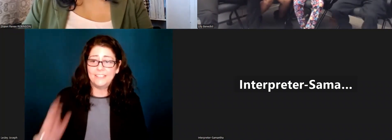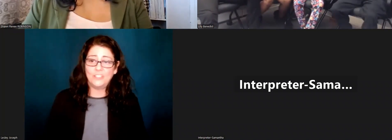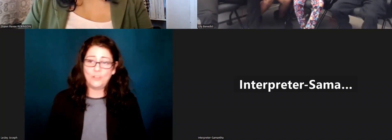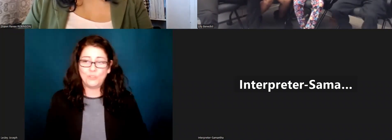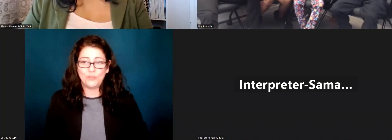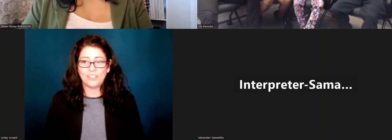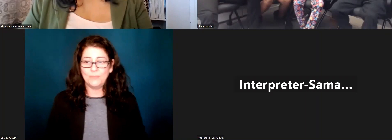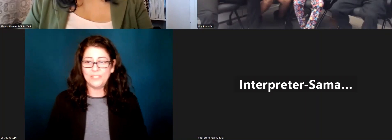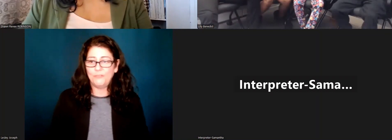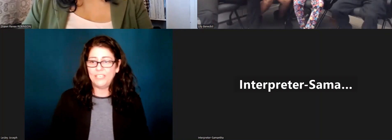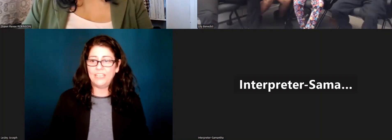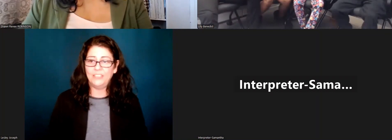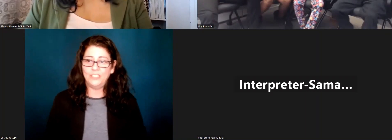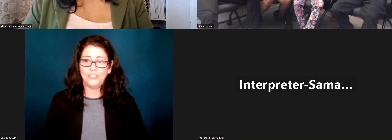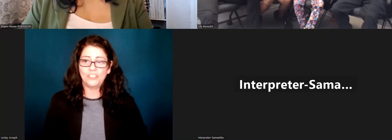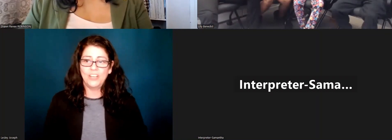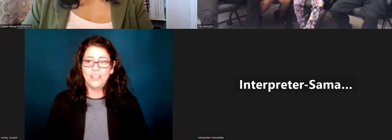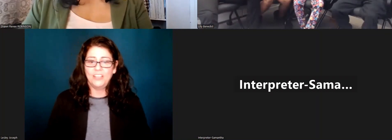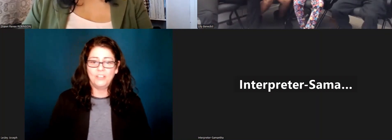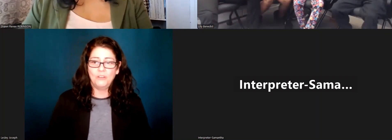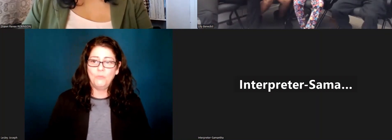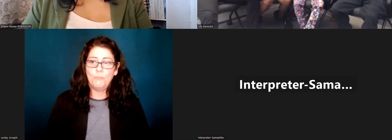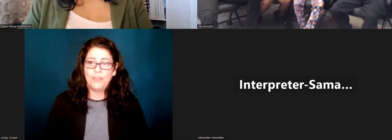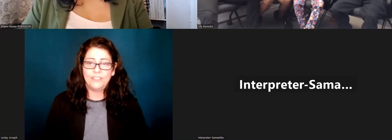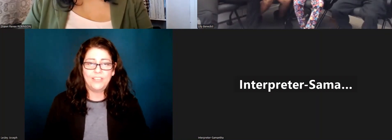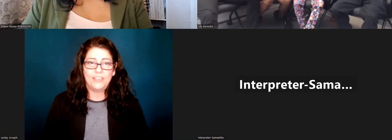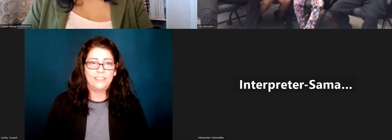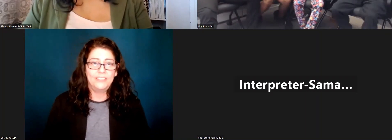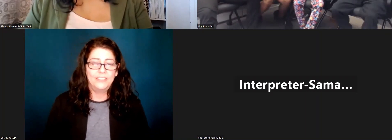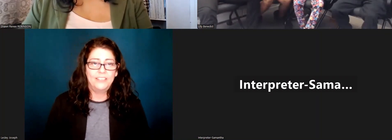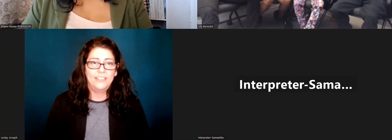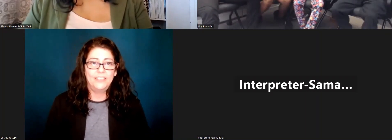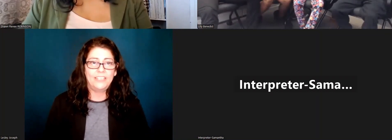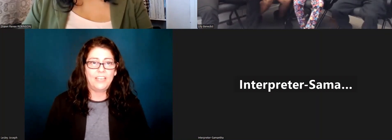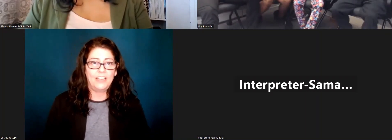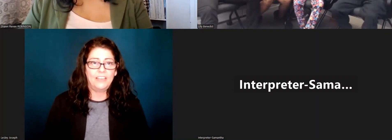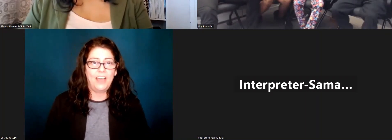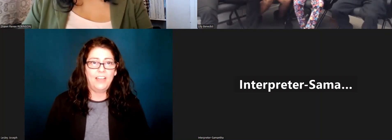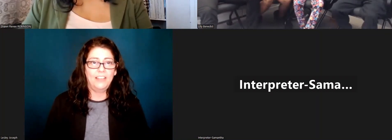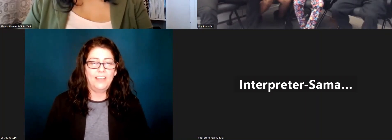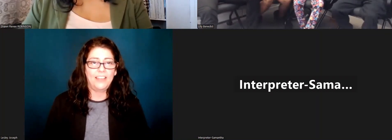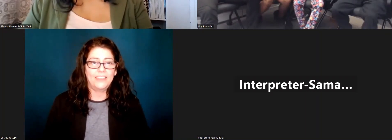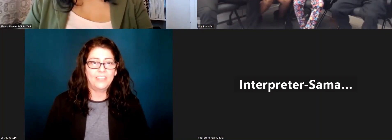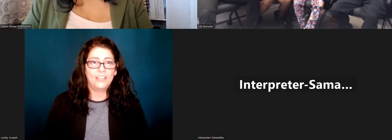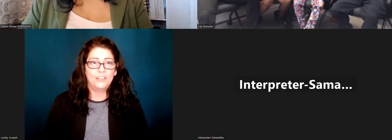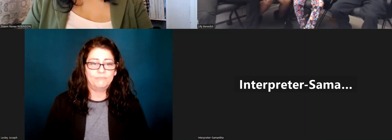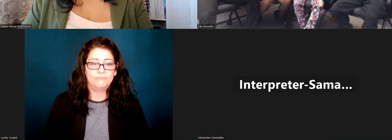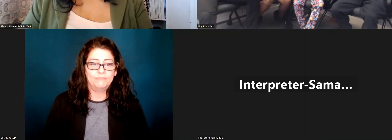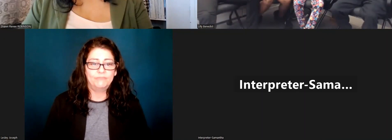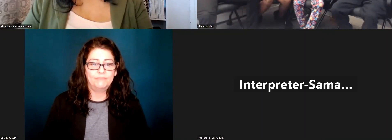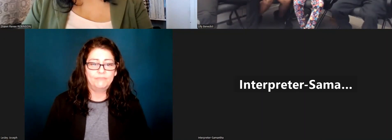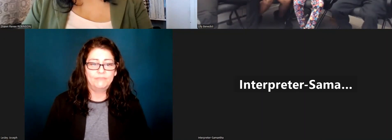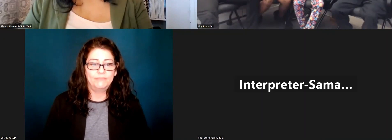can, you know, do some stuff in English, you know, but yeah, I think,